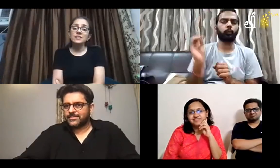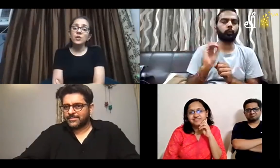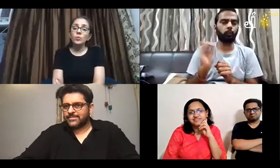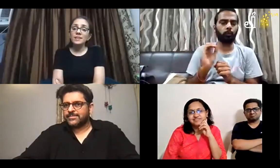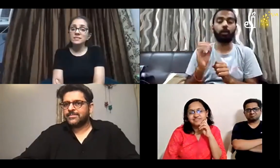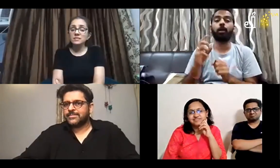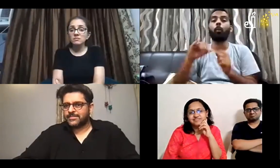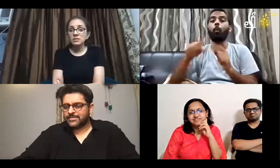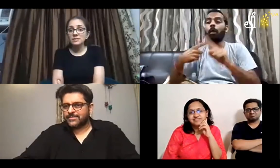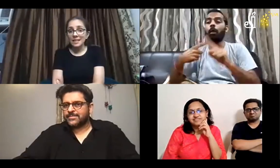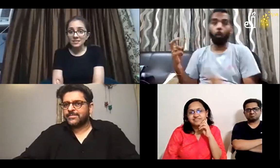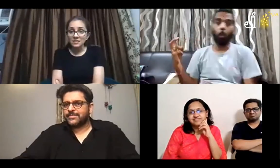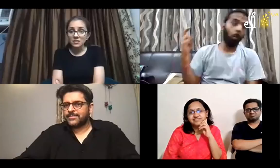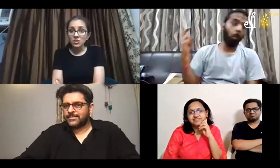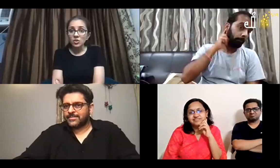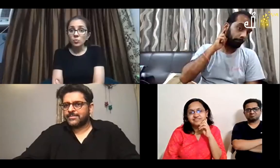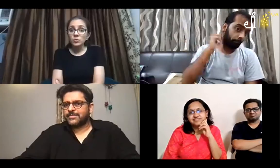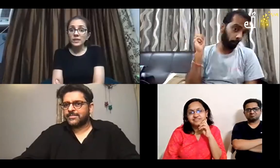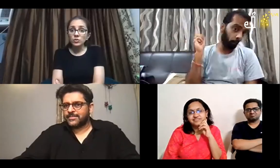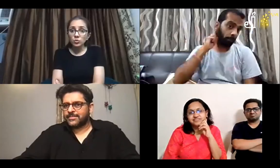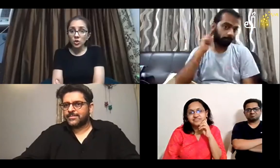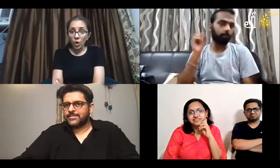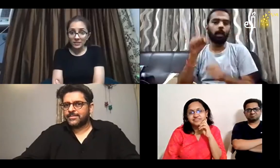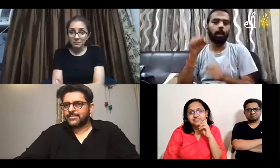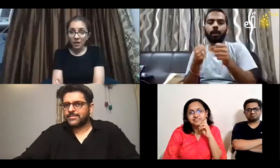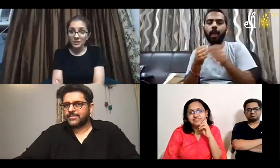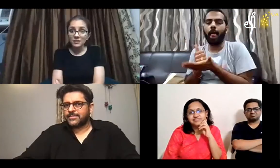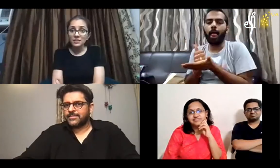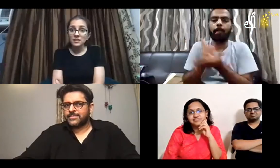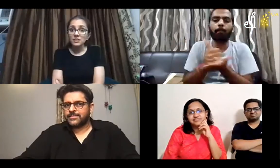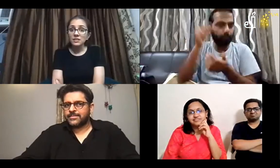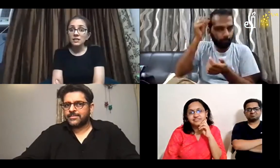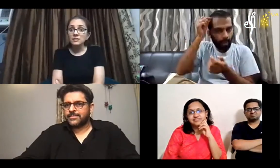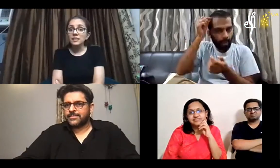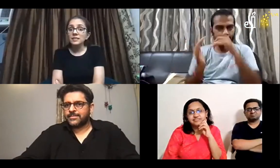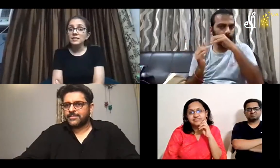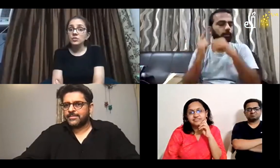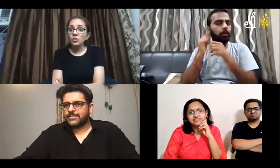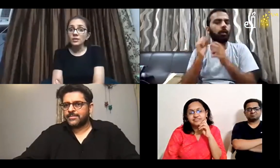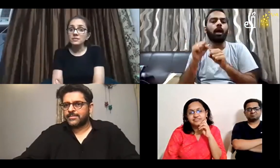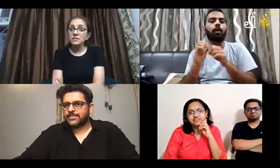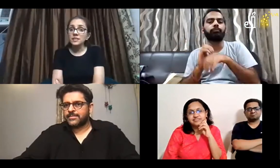and the awareness is less. But when you do a cochlear implant, they can,